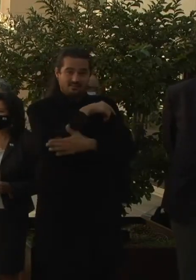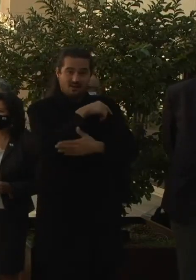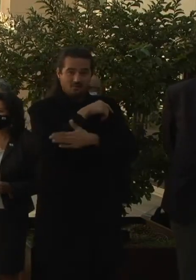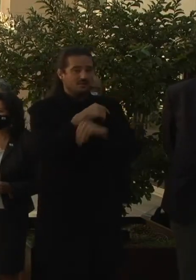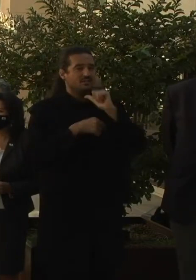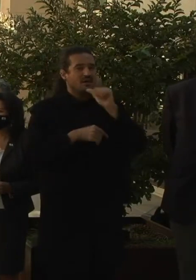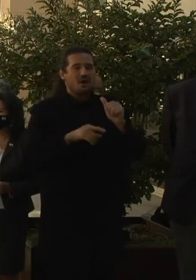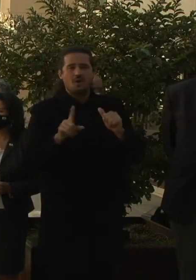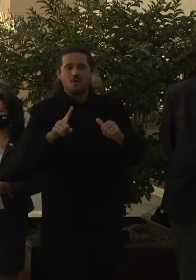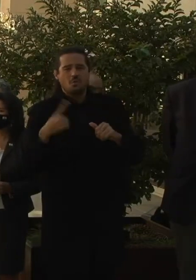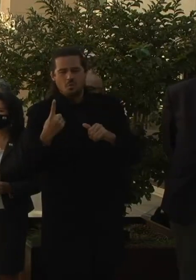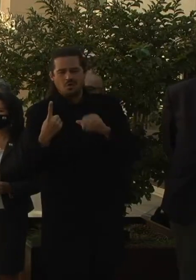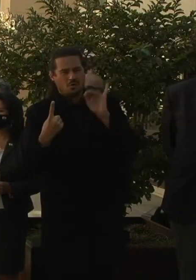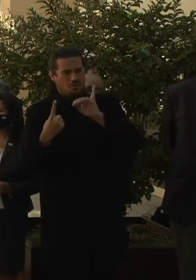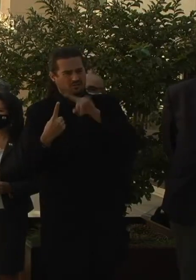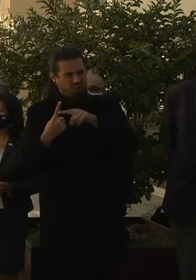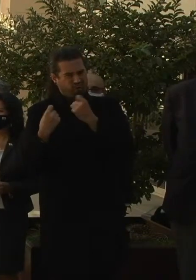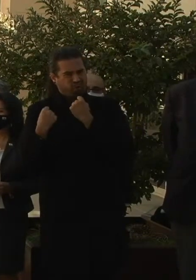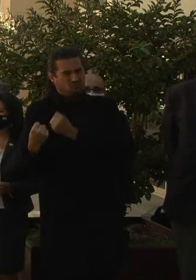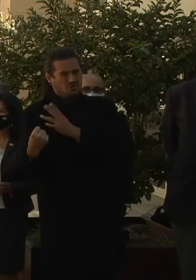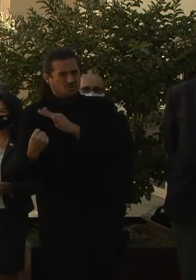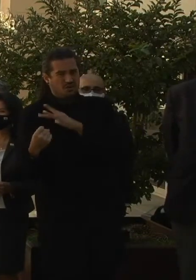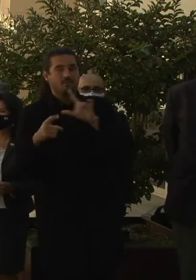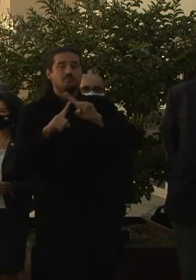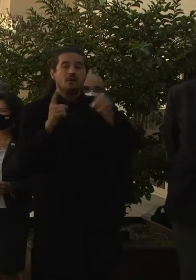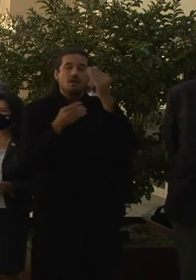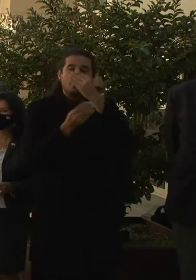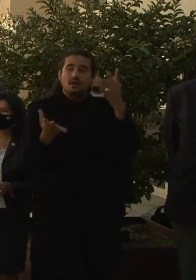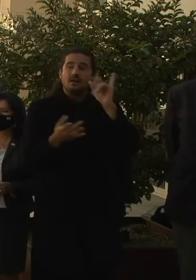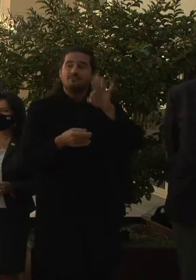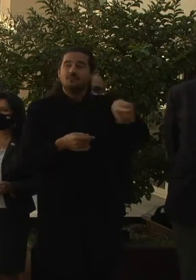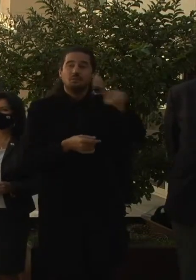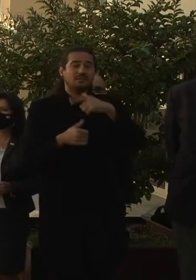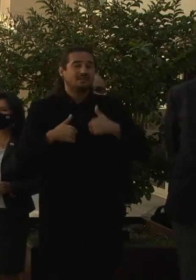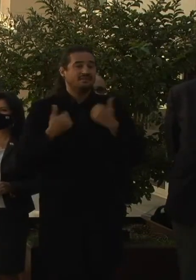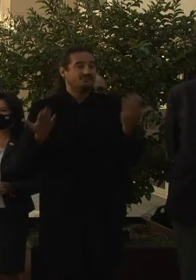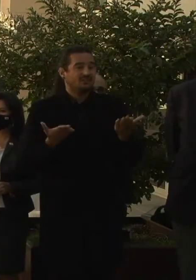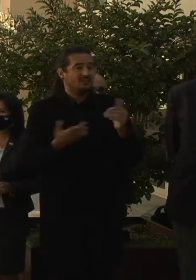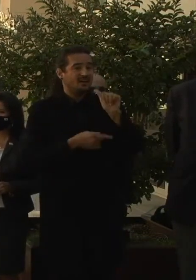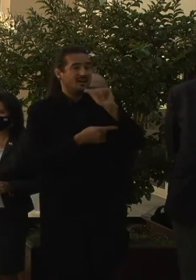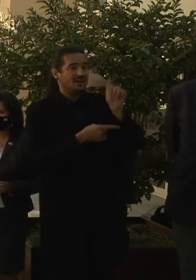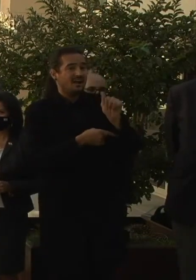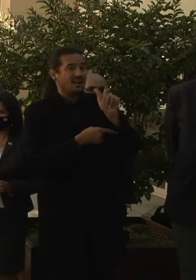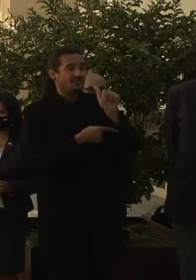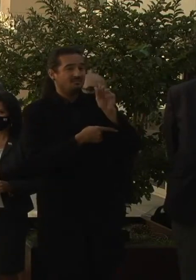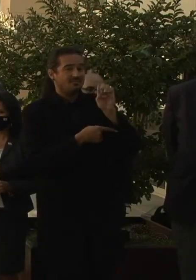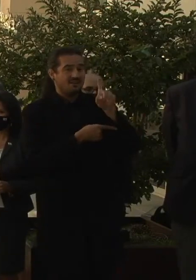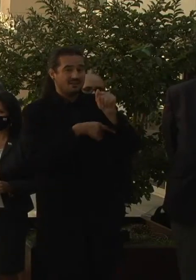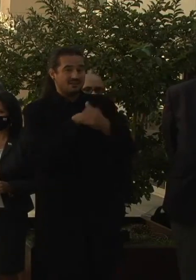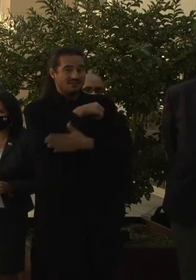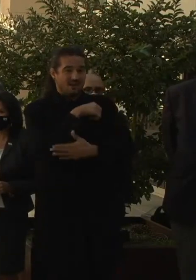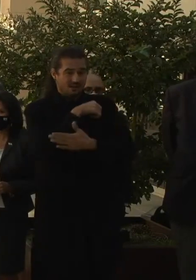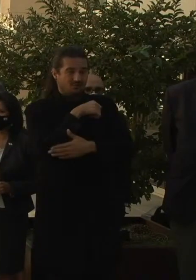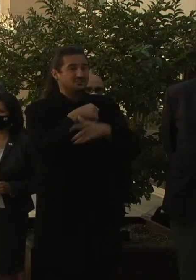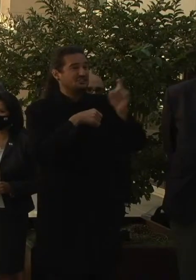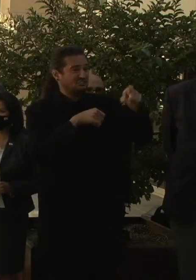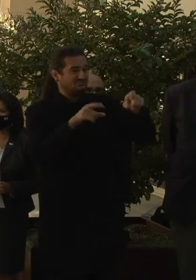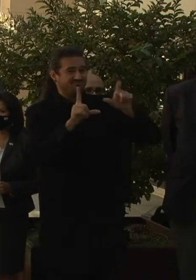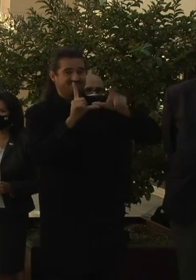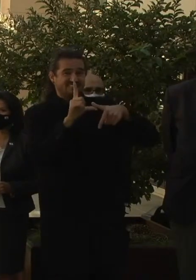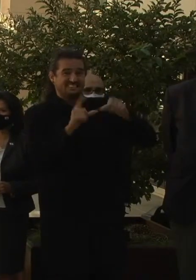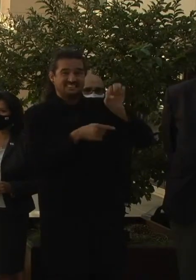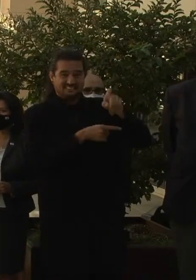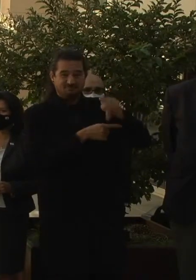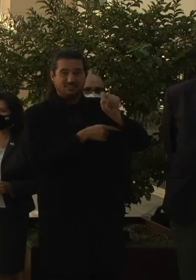Oakland's, but if you live in Alameda County, you do not have to face the September 30th deadline. And some of the other cities have further, like Berkeley,